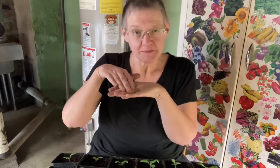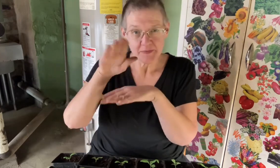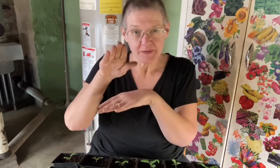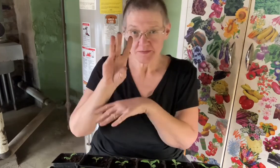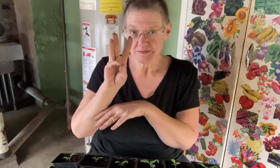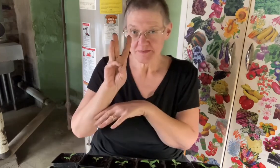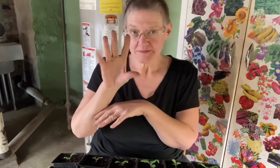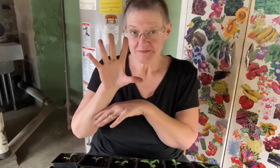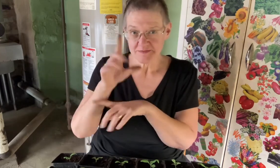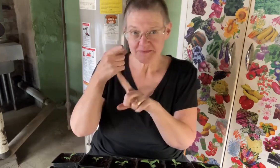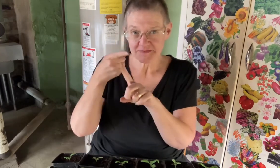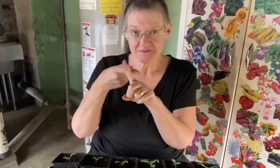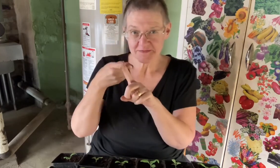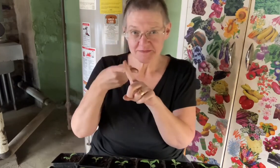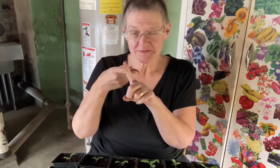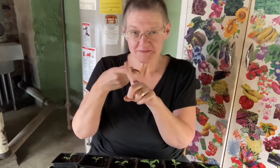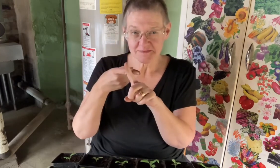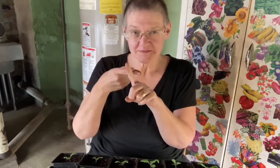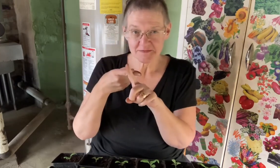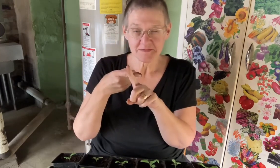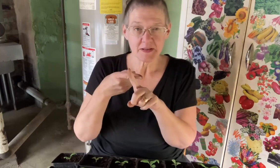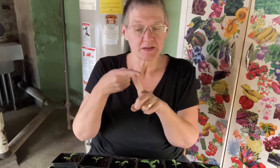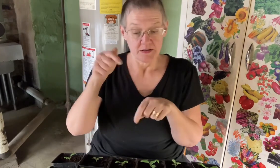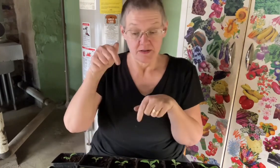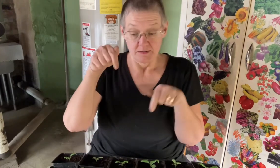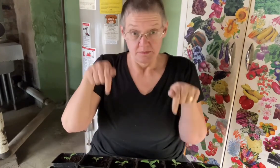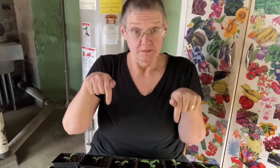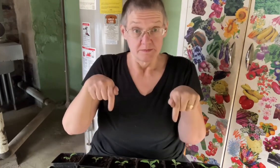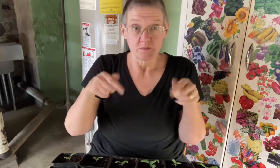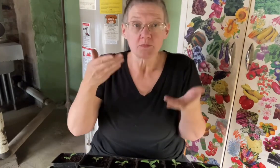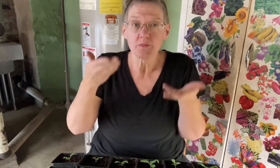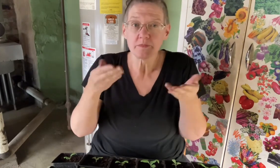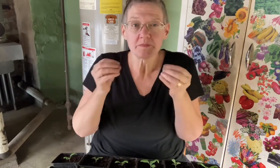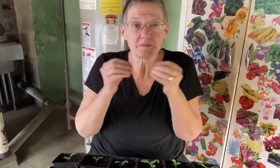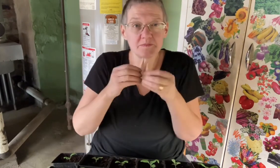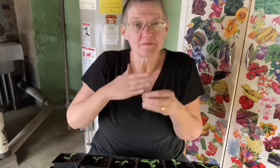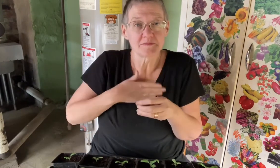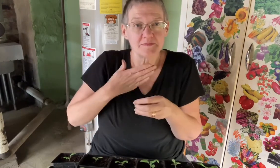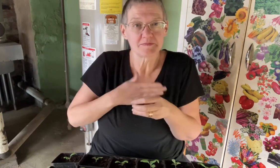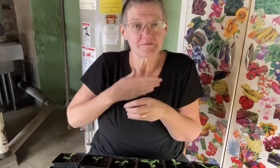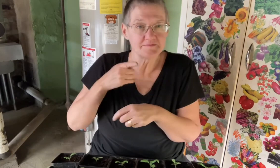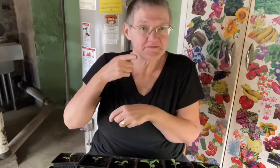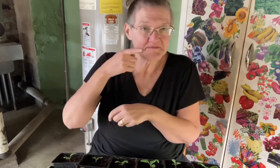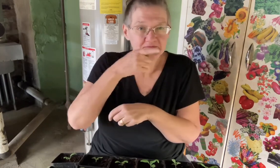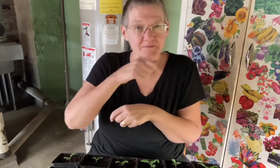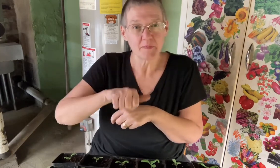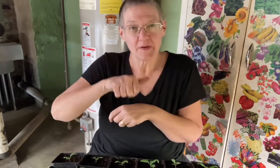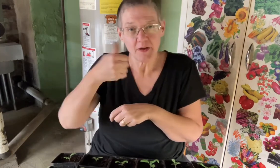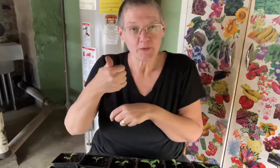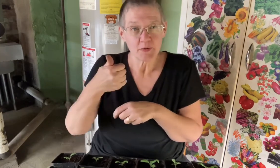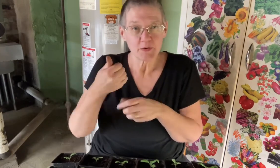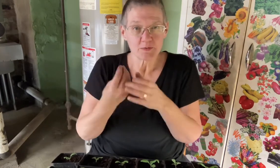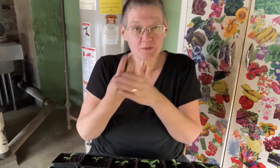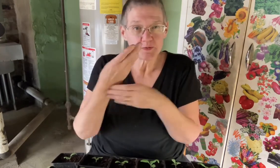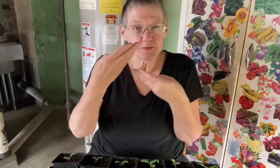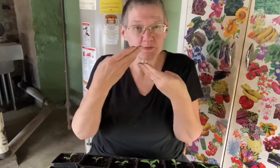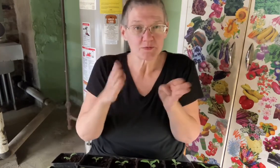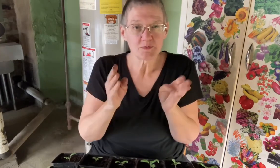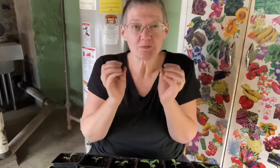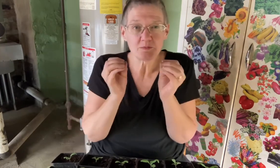above 65 degrees. So these plants would probably be happier down in the other room of